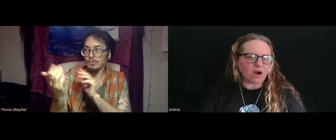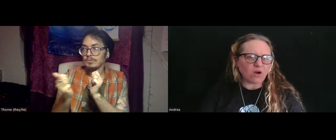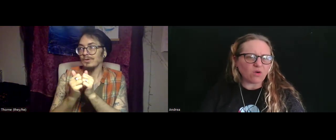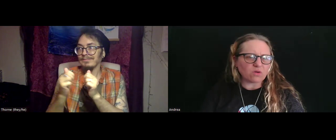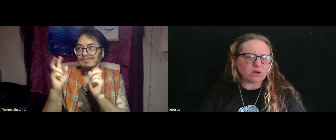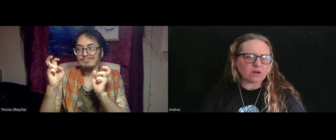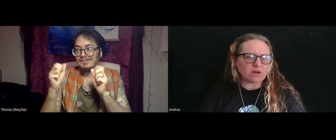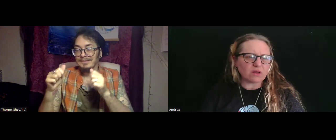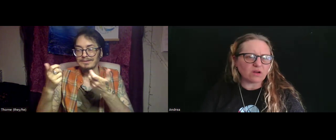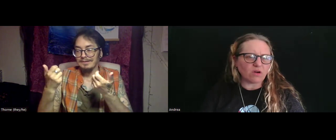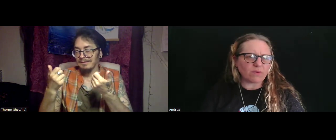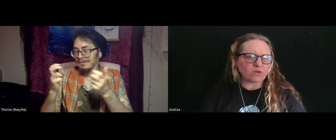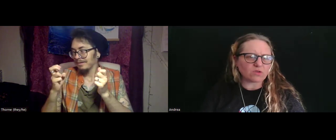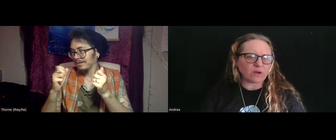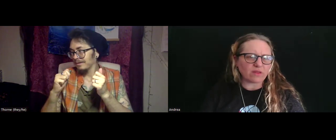our own, approach with